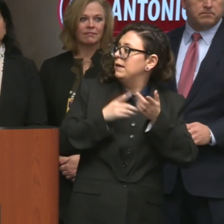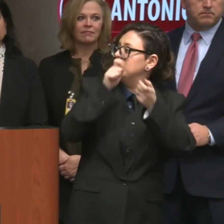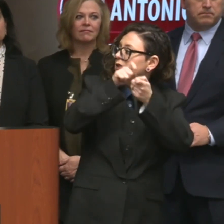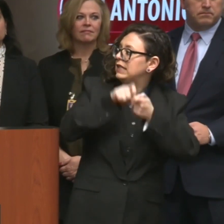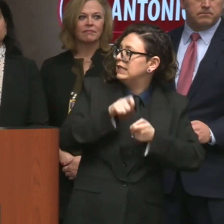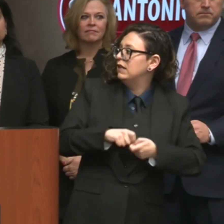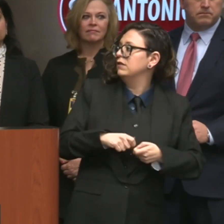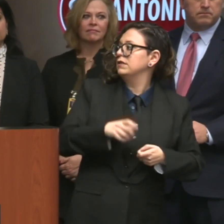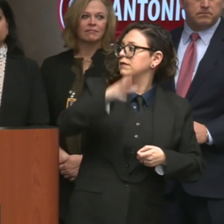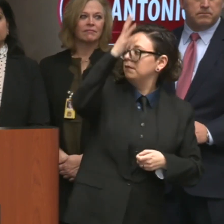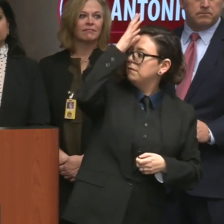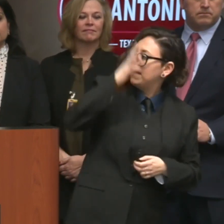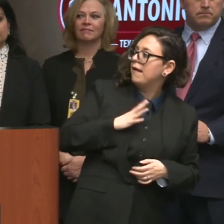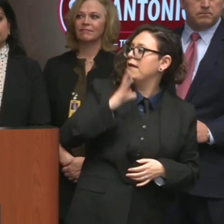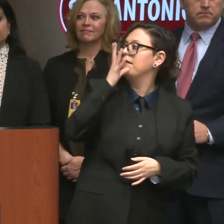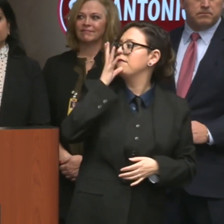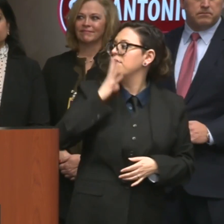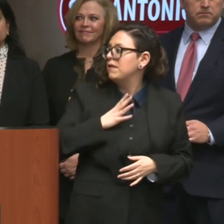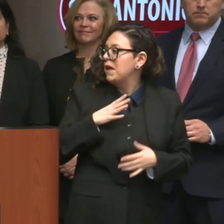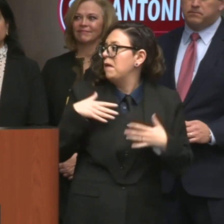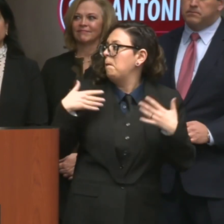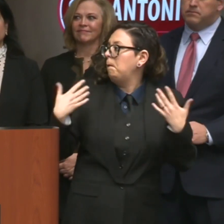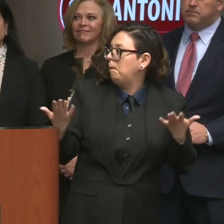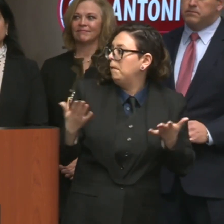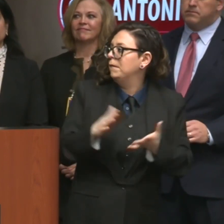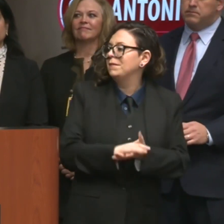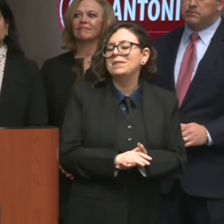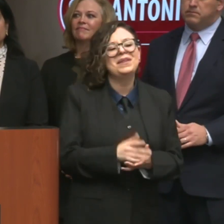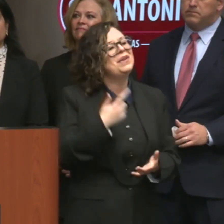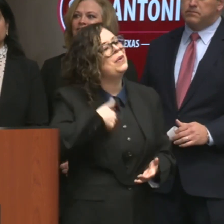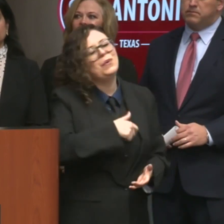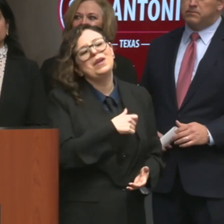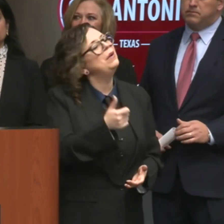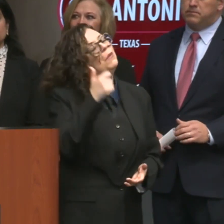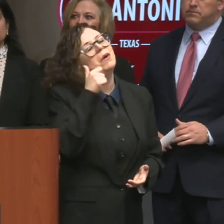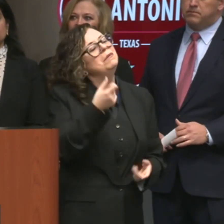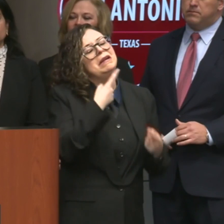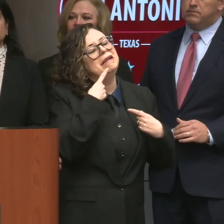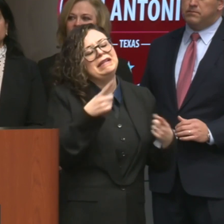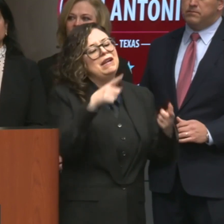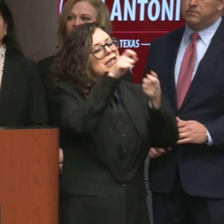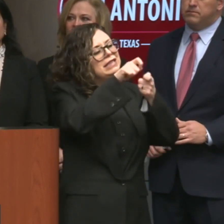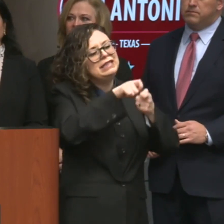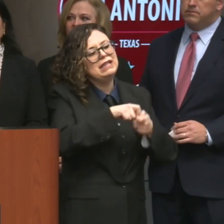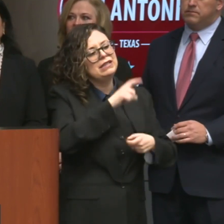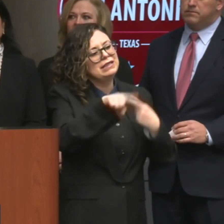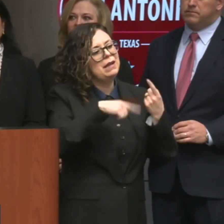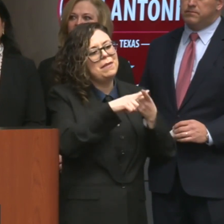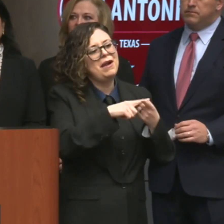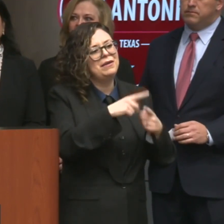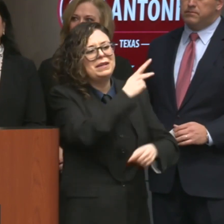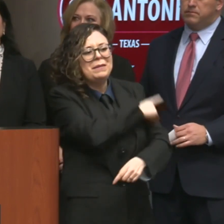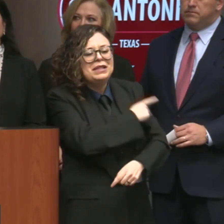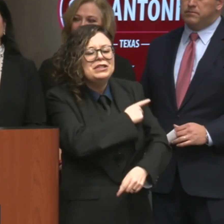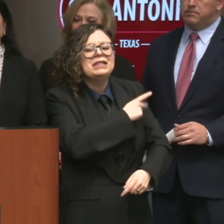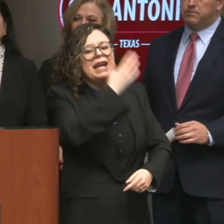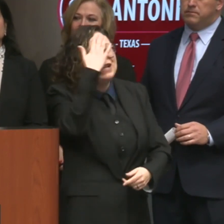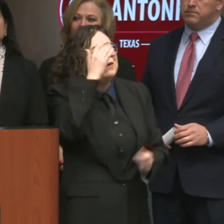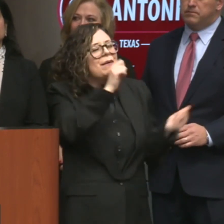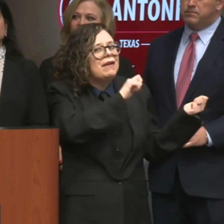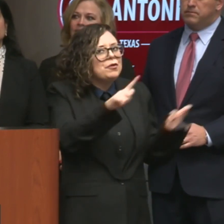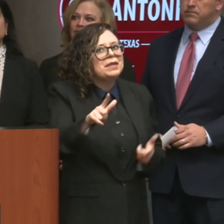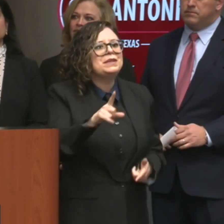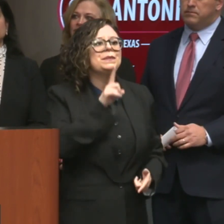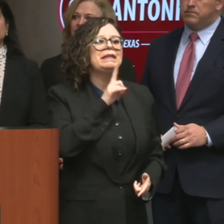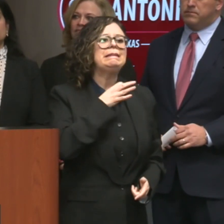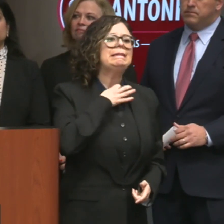male, female. So we're not going to be releasing details about the patient. I know everyone is very curious about it. Just know